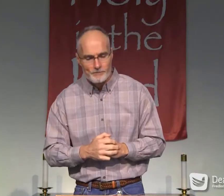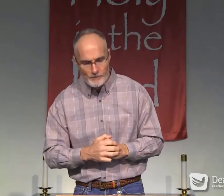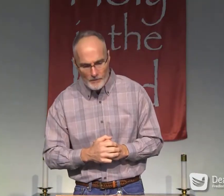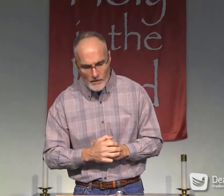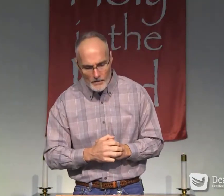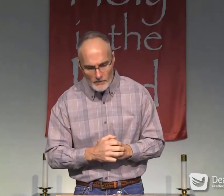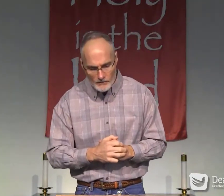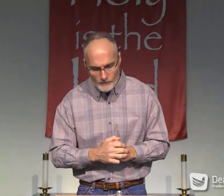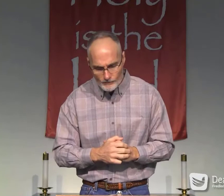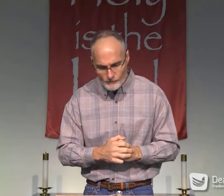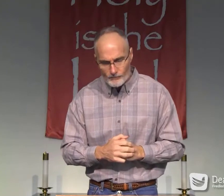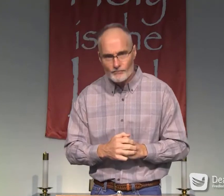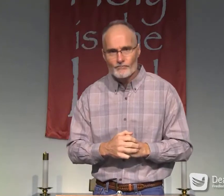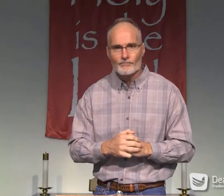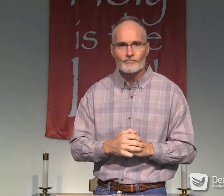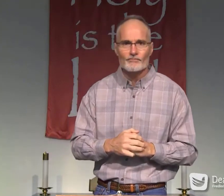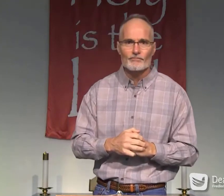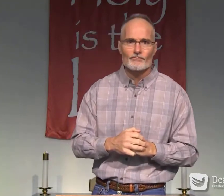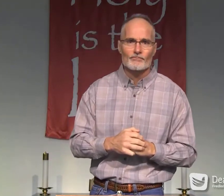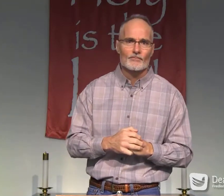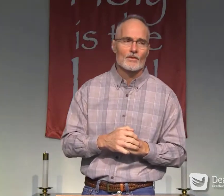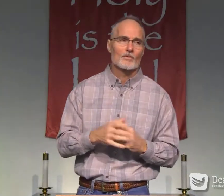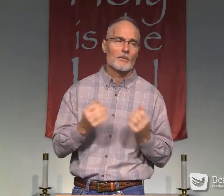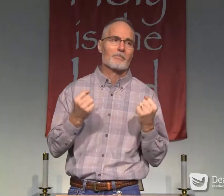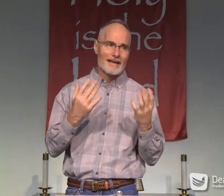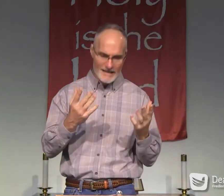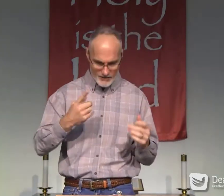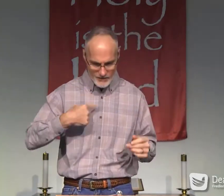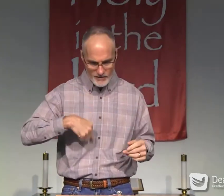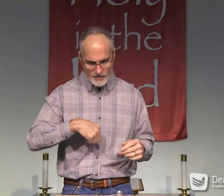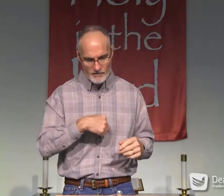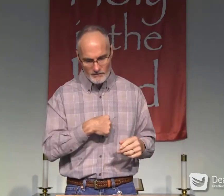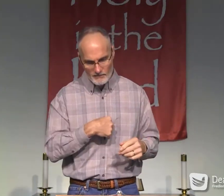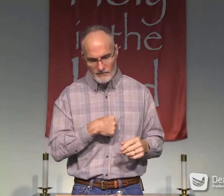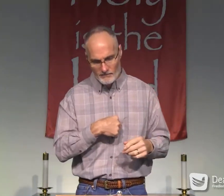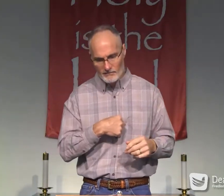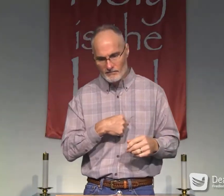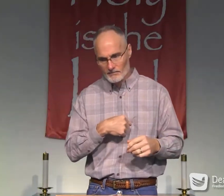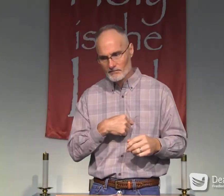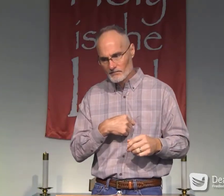That pull, that draw is pretty strong, can be pretty strong.